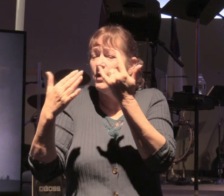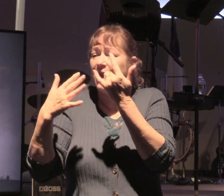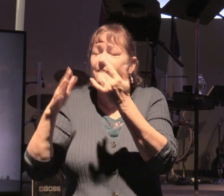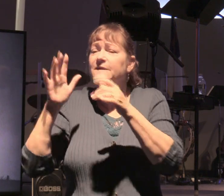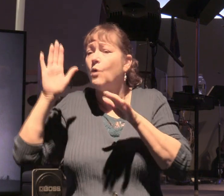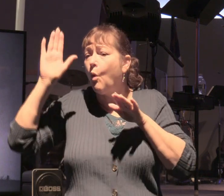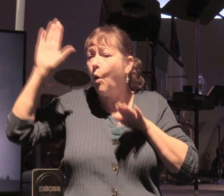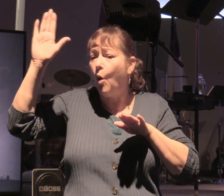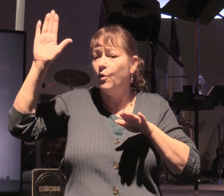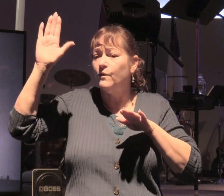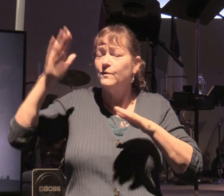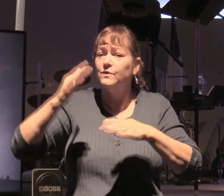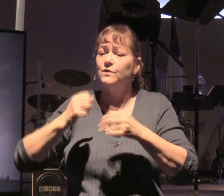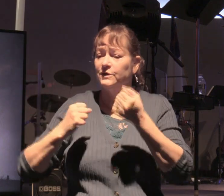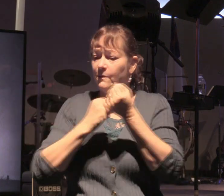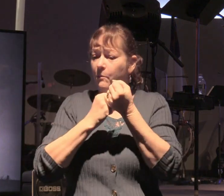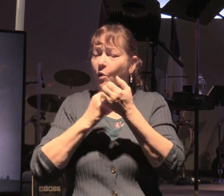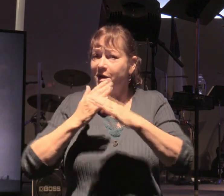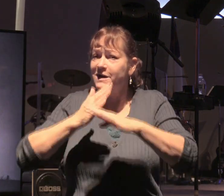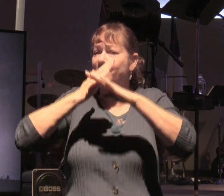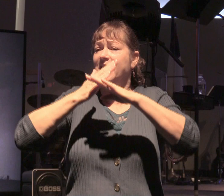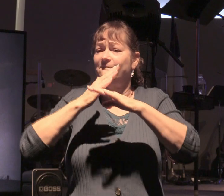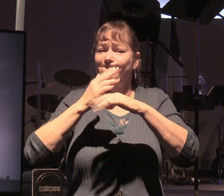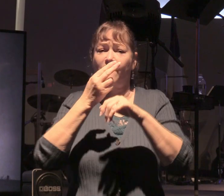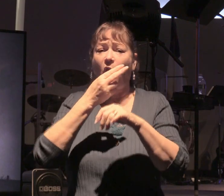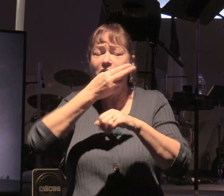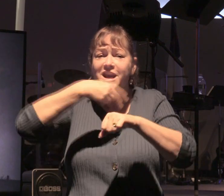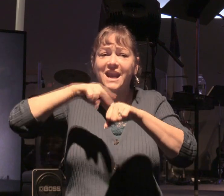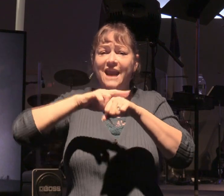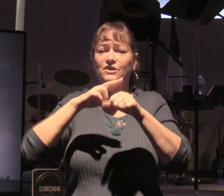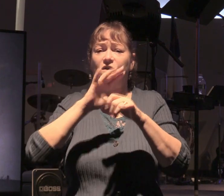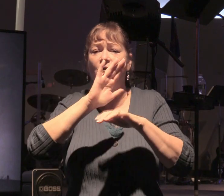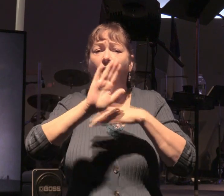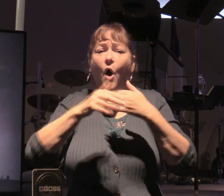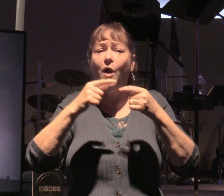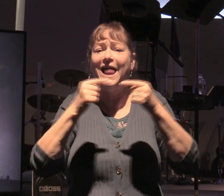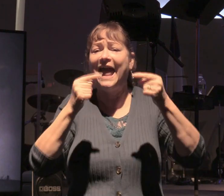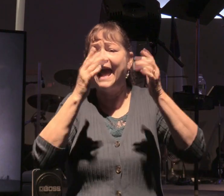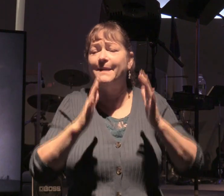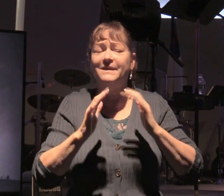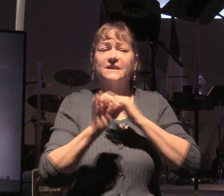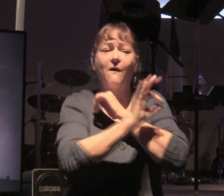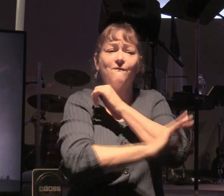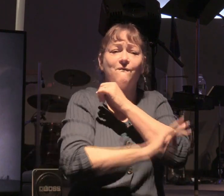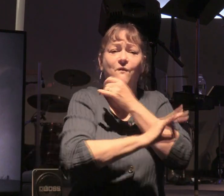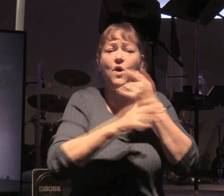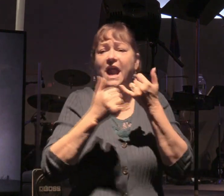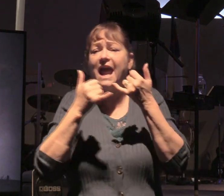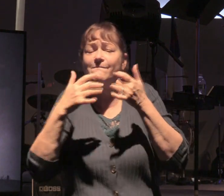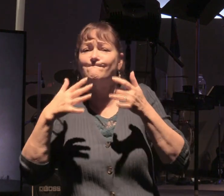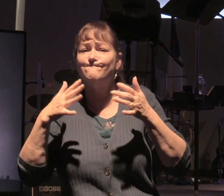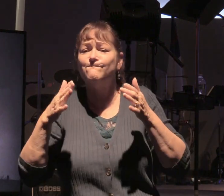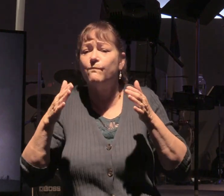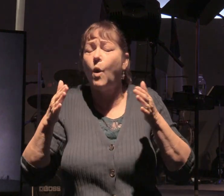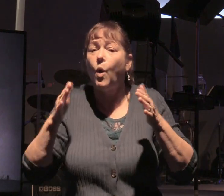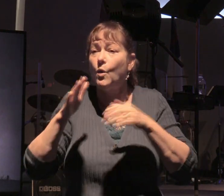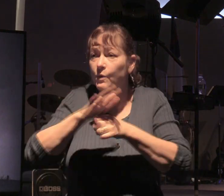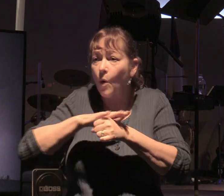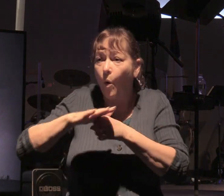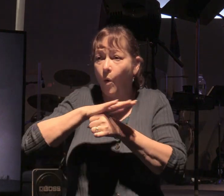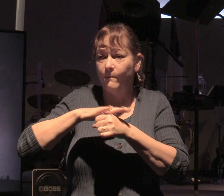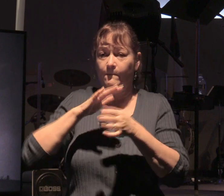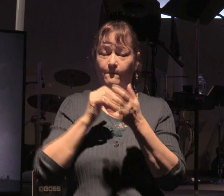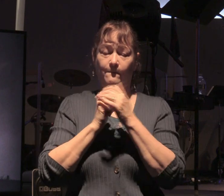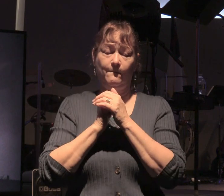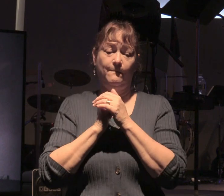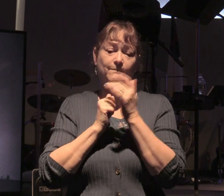the Constitution of our nation against all enemies, foreign and domestic, and whose coffin is draped by that